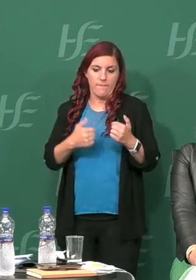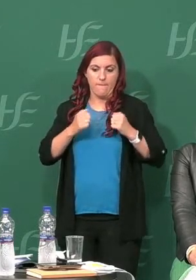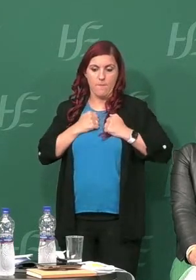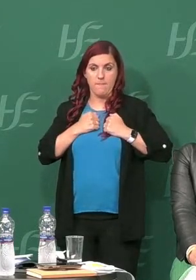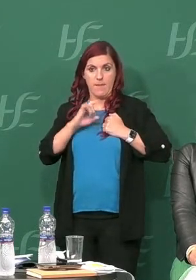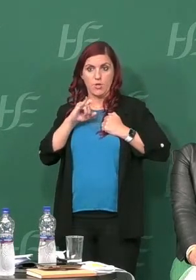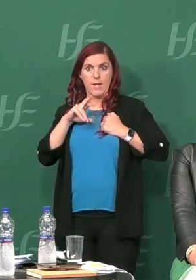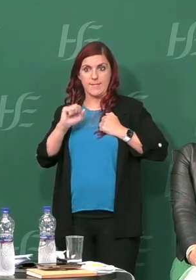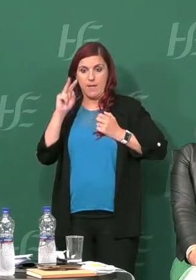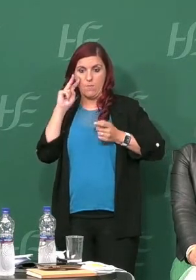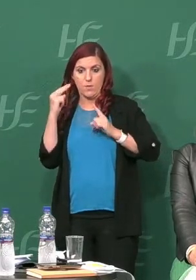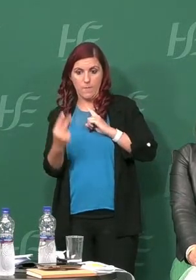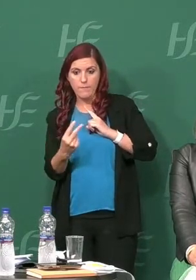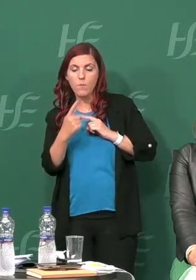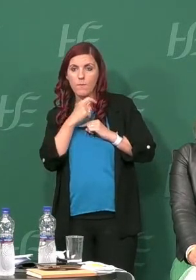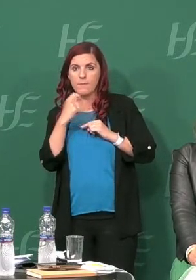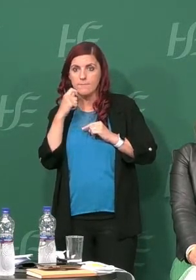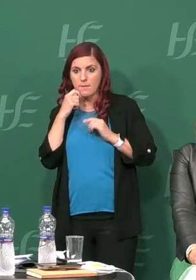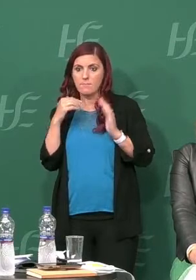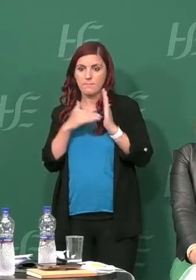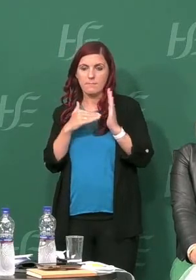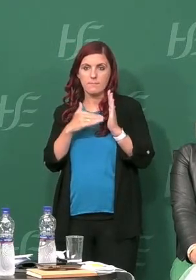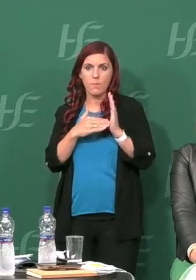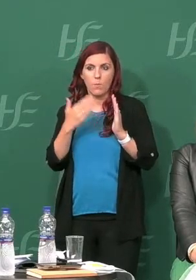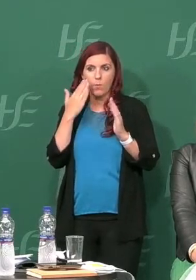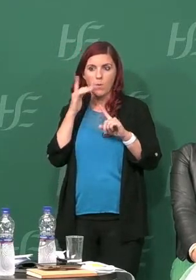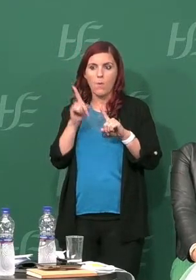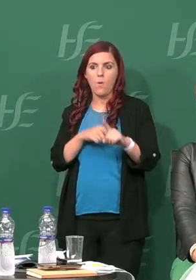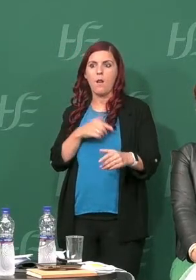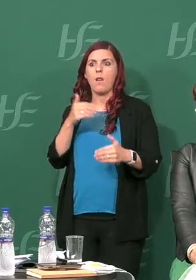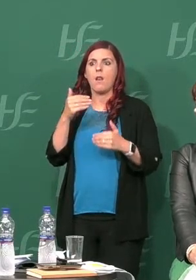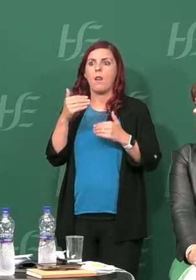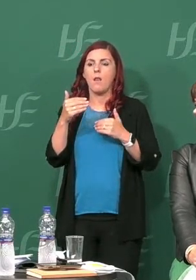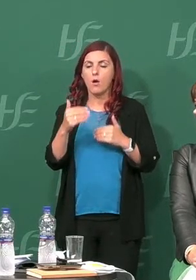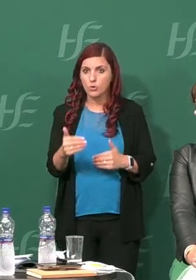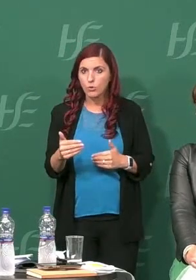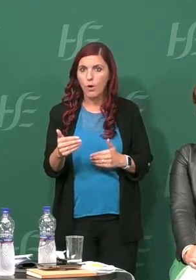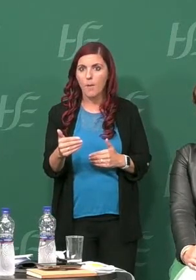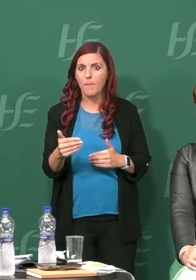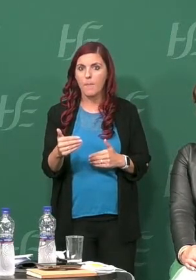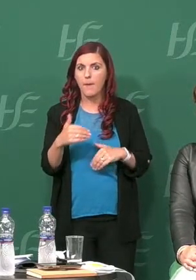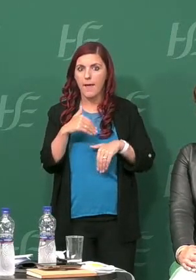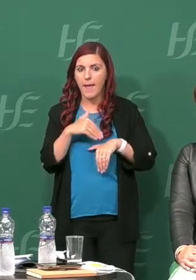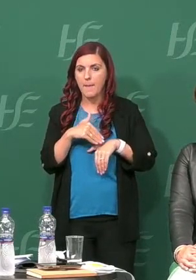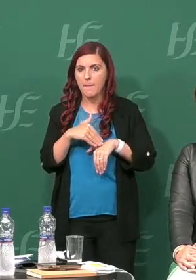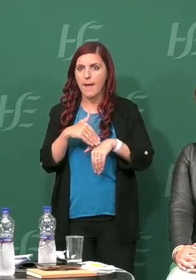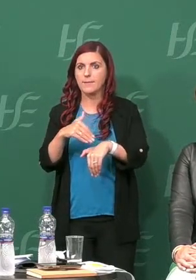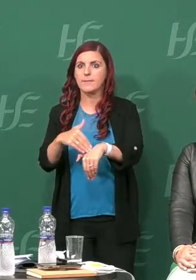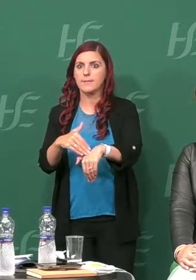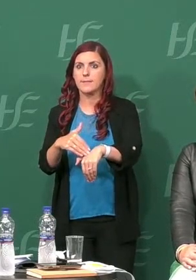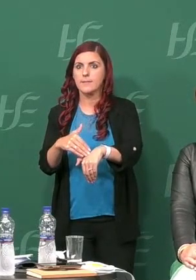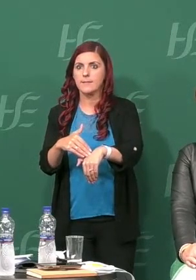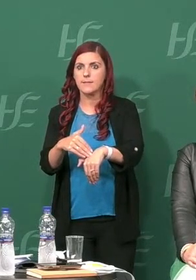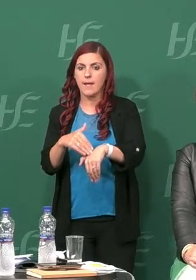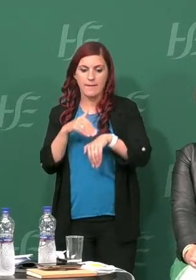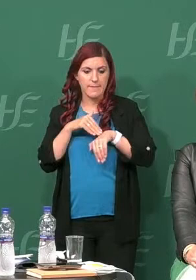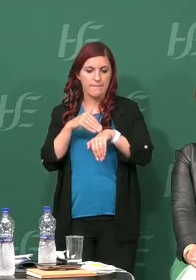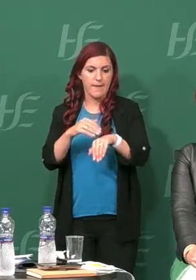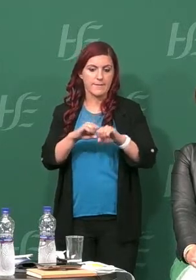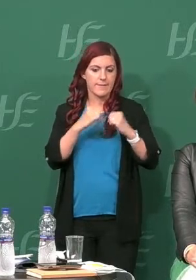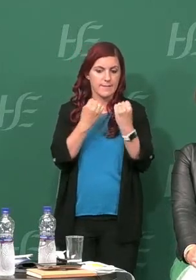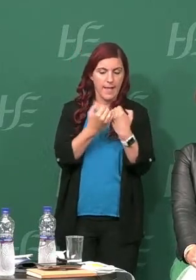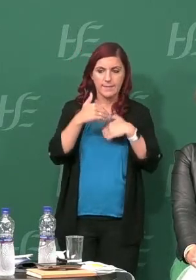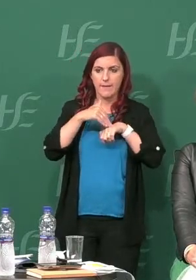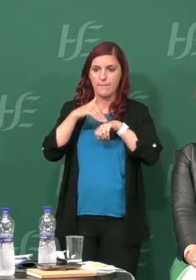service perspective, we do know that longer term restrictions on society impact economy, certainly impact society,